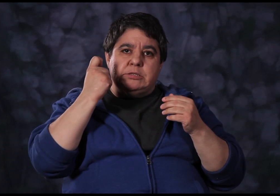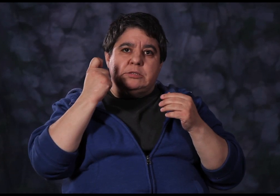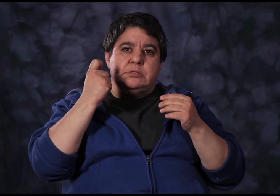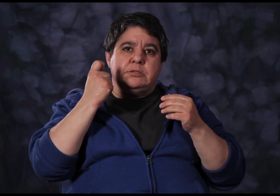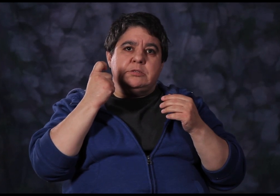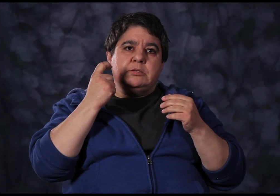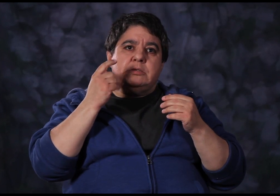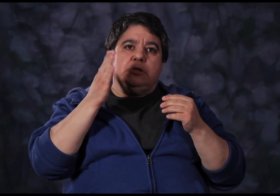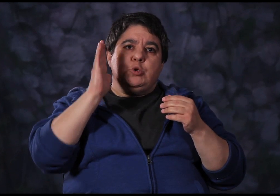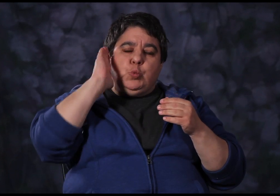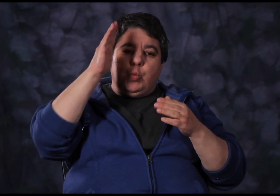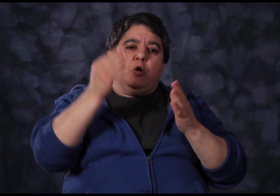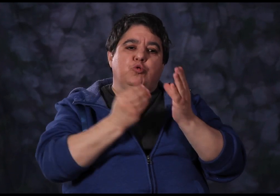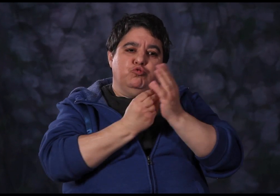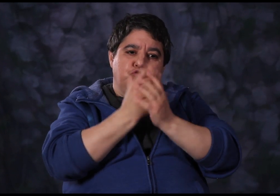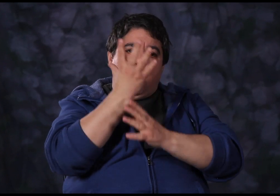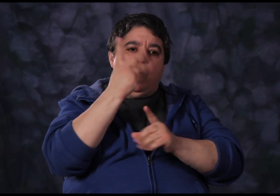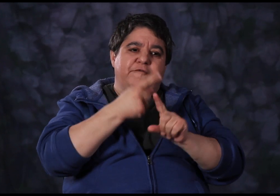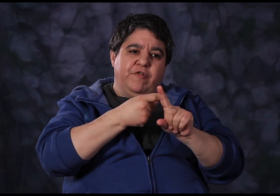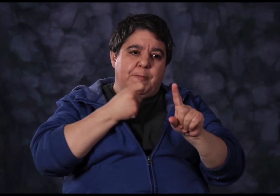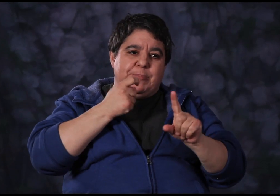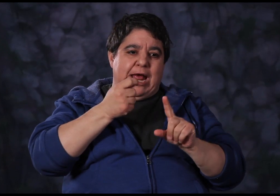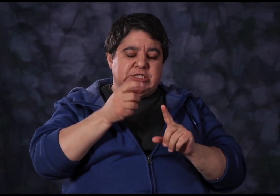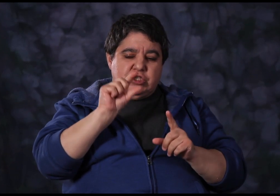My message to all of you is simply to have hope.